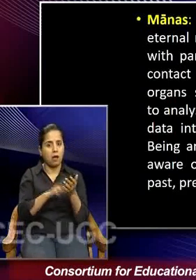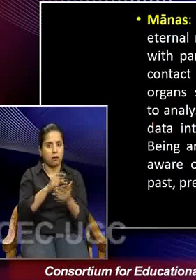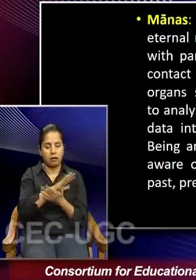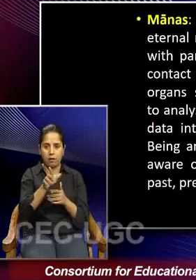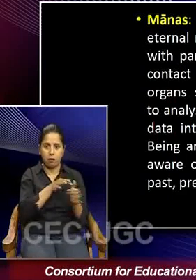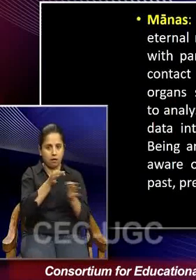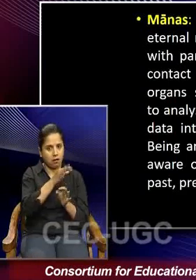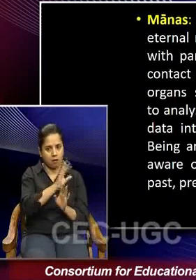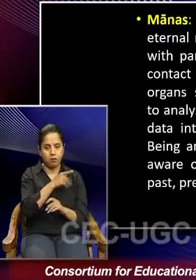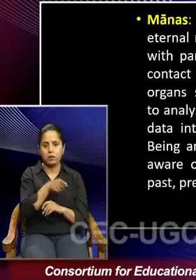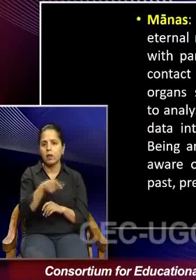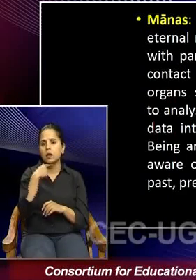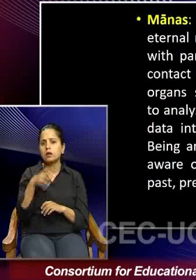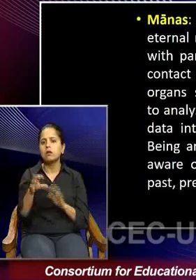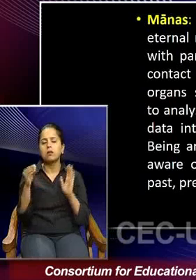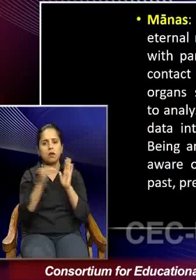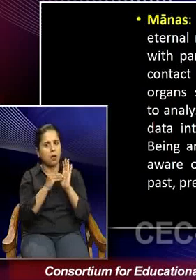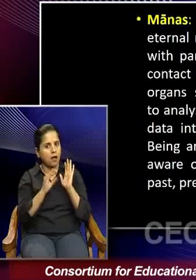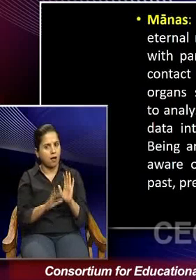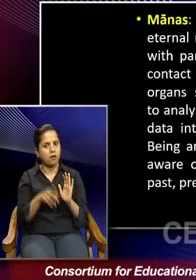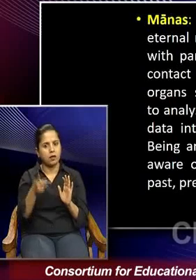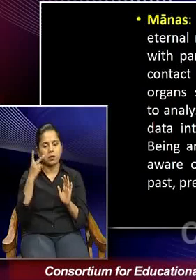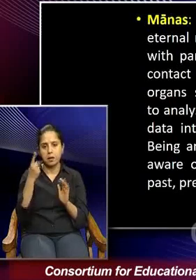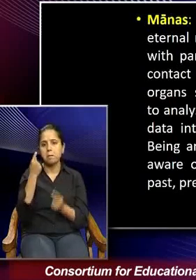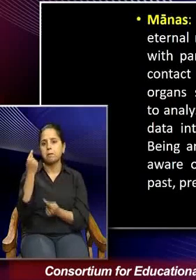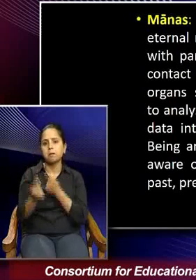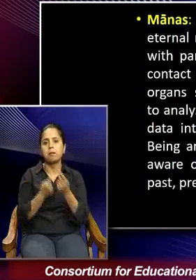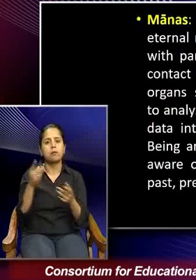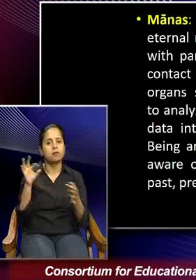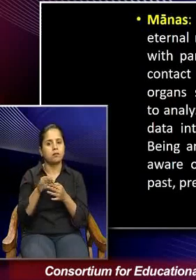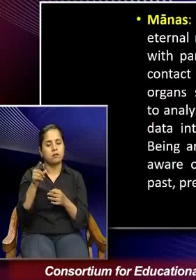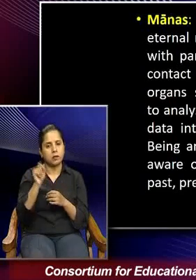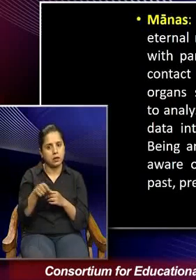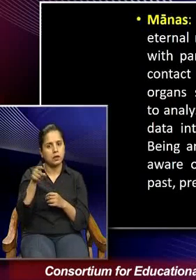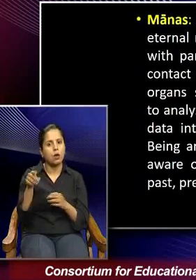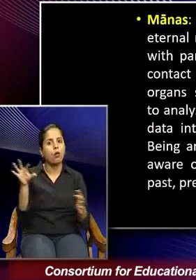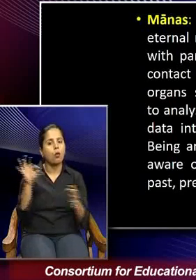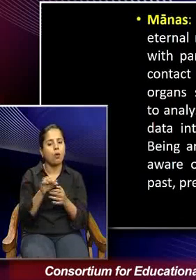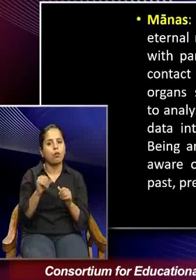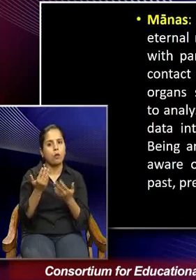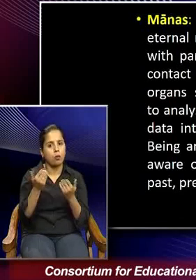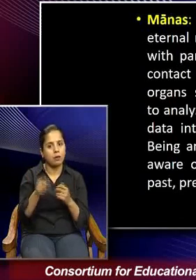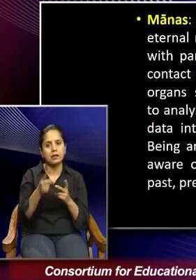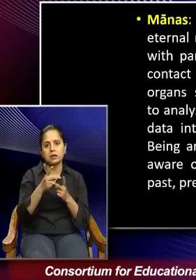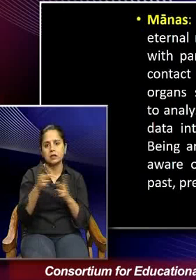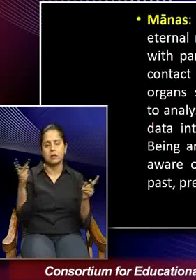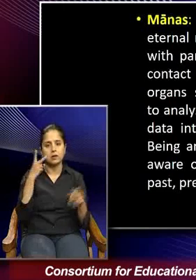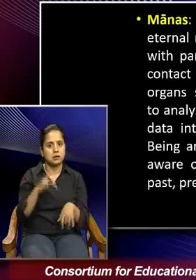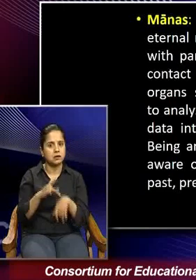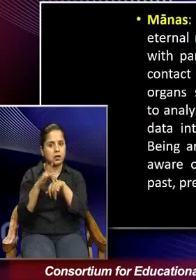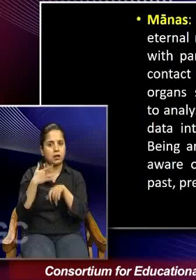is constituted with parts and thus can come into contact with different sense